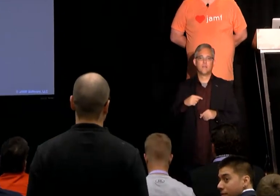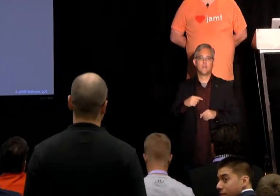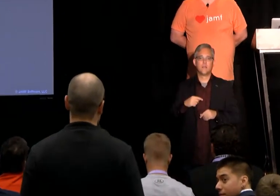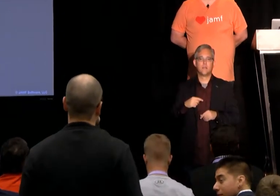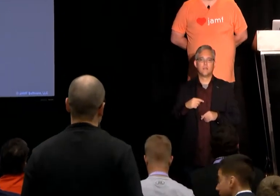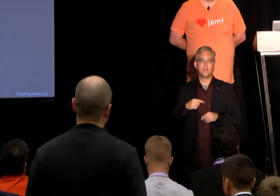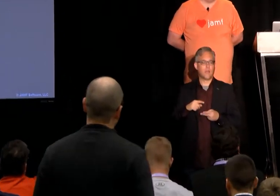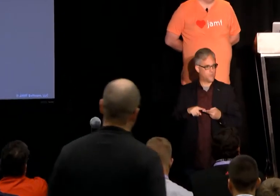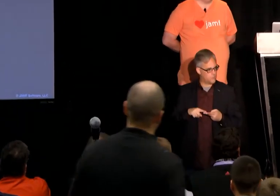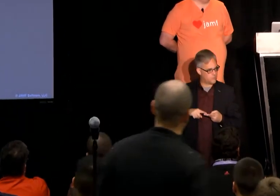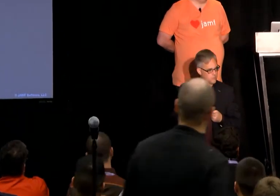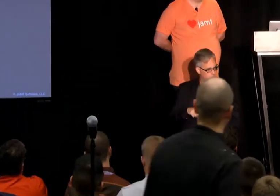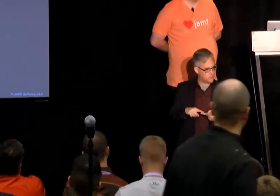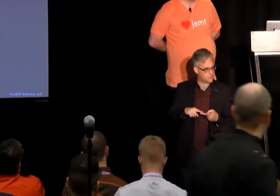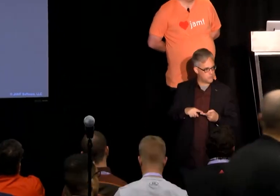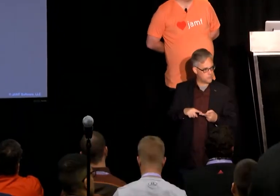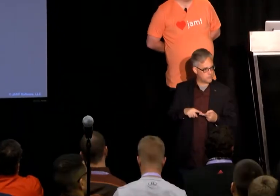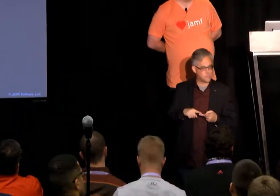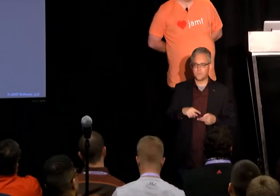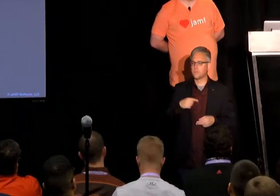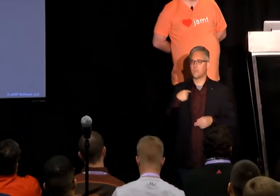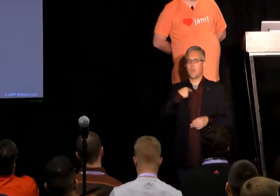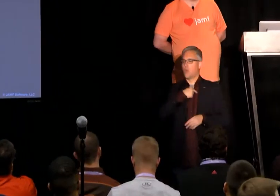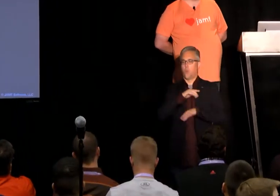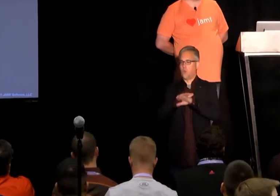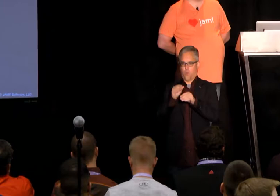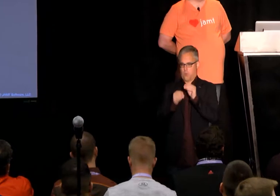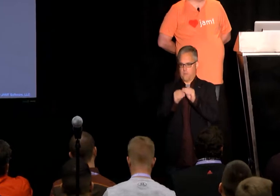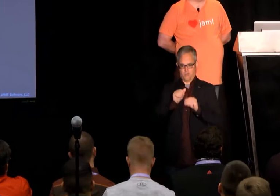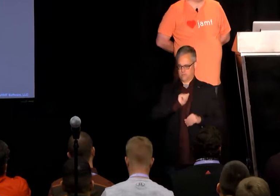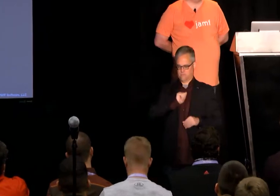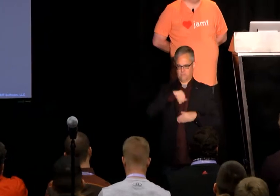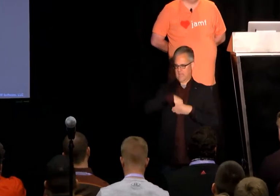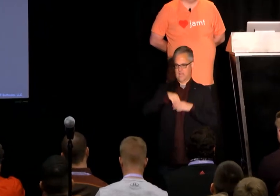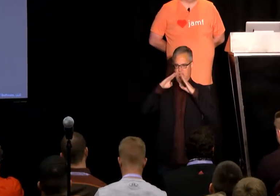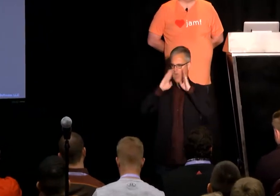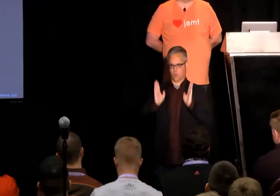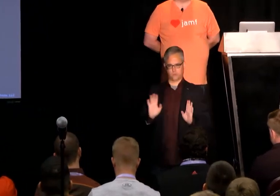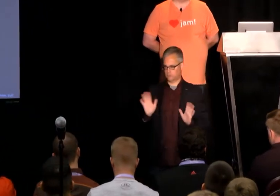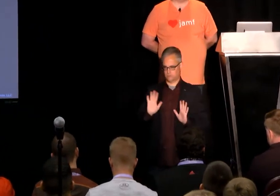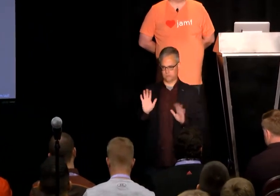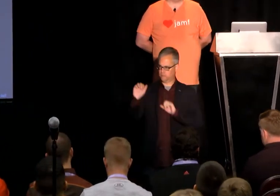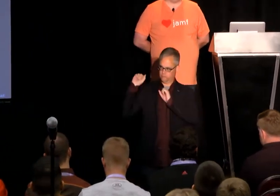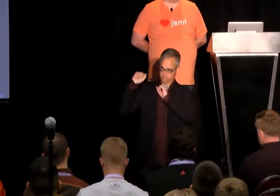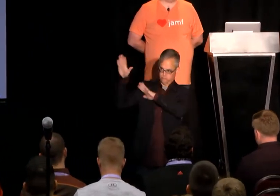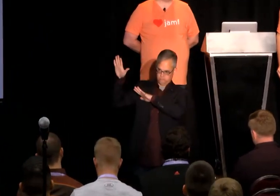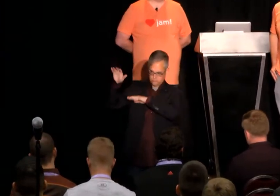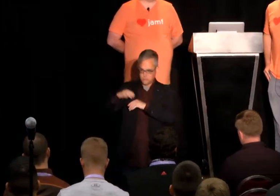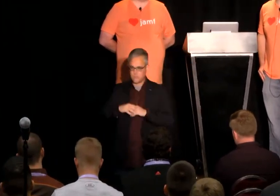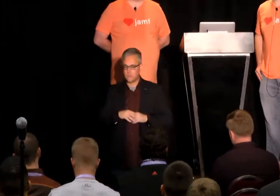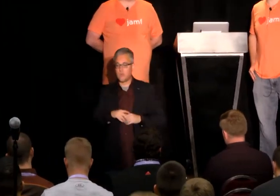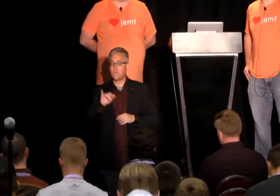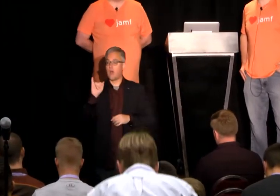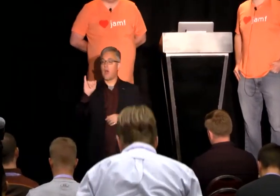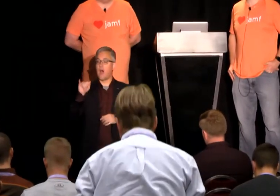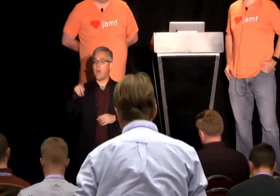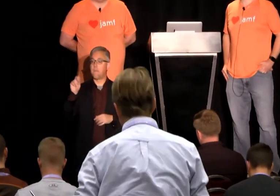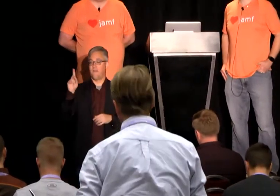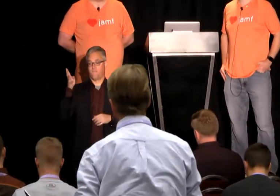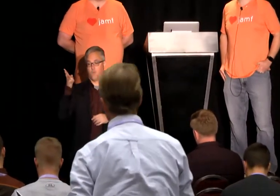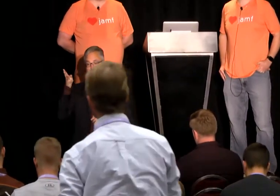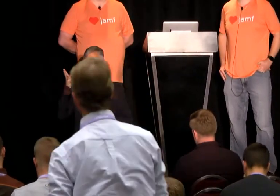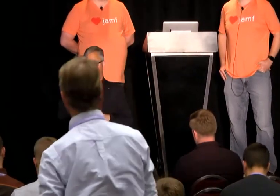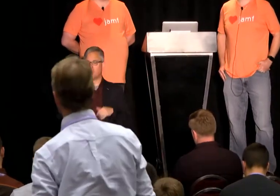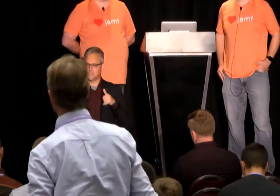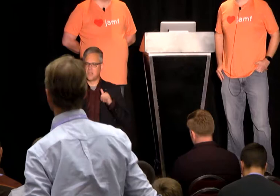rate? Okay. So yeah, we do not repair our own devices in-house. For the iPad 4s, which we still have some